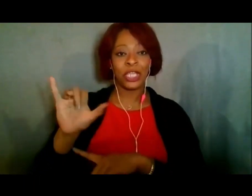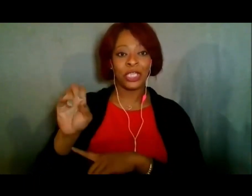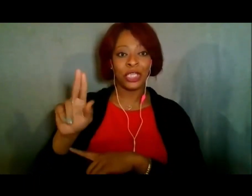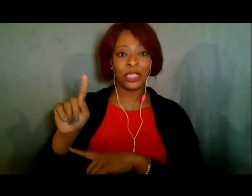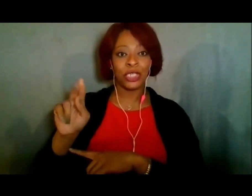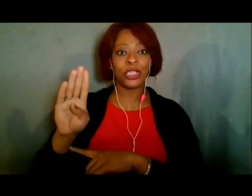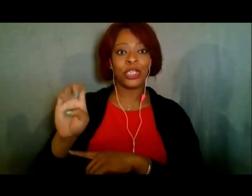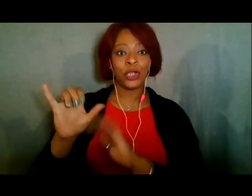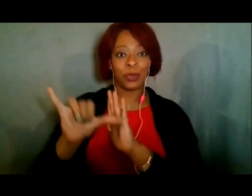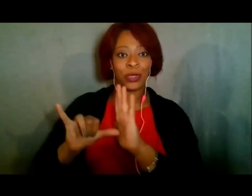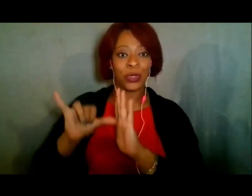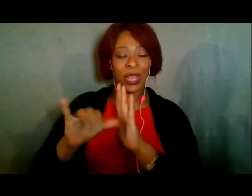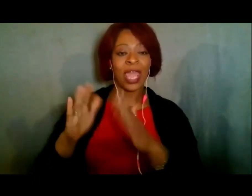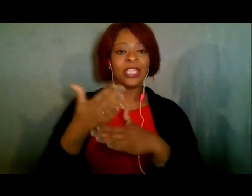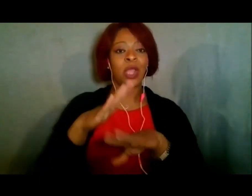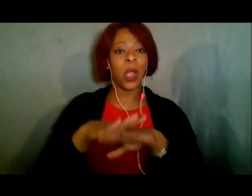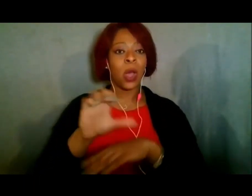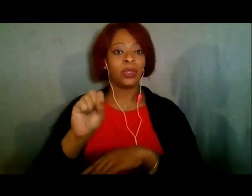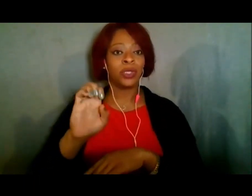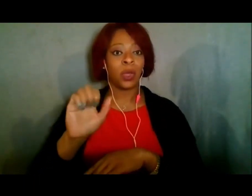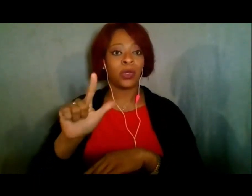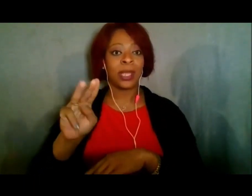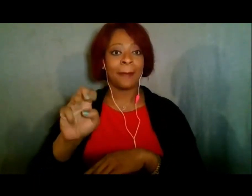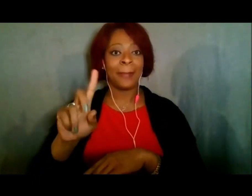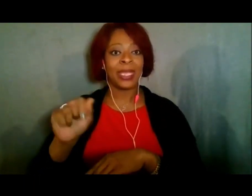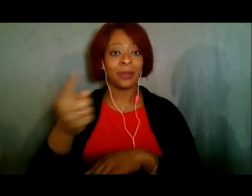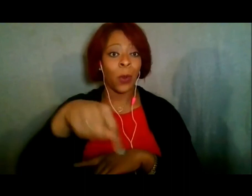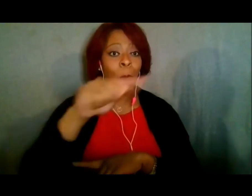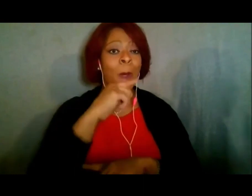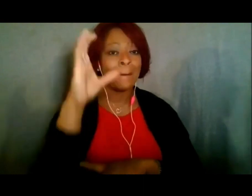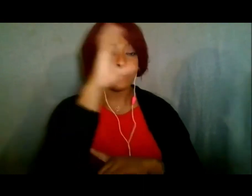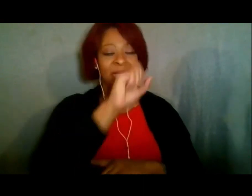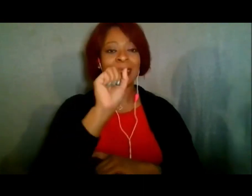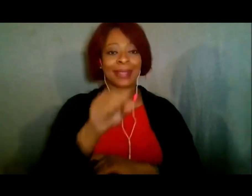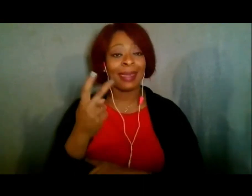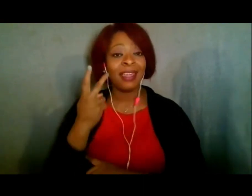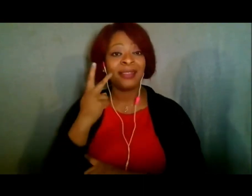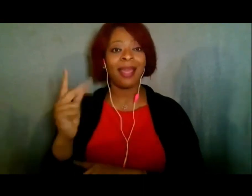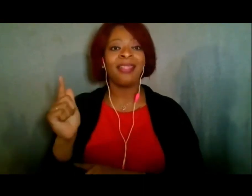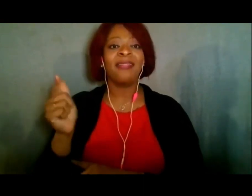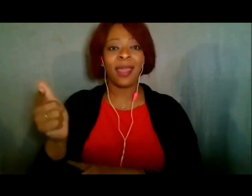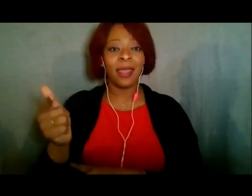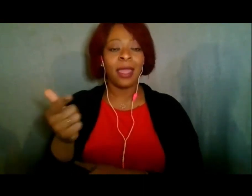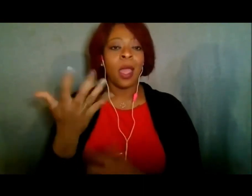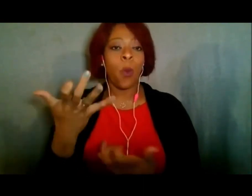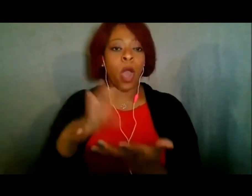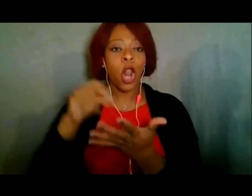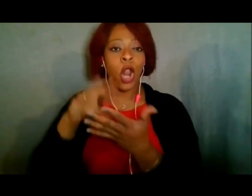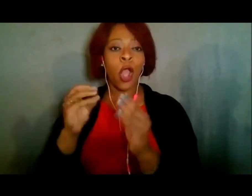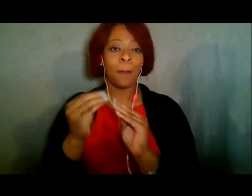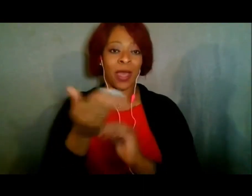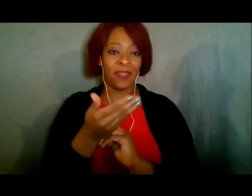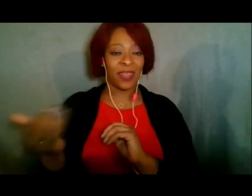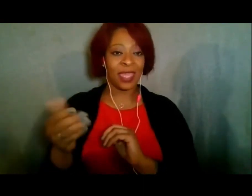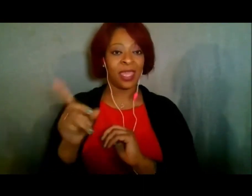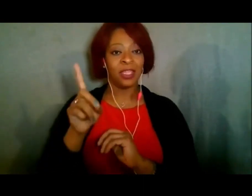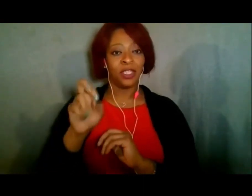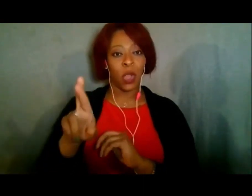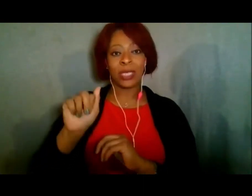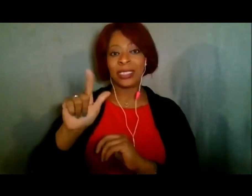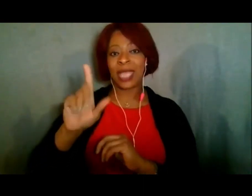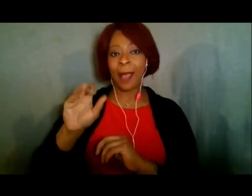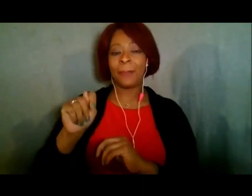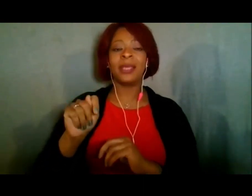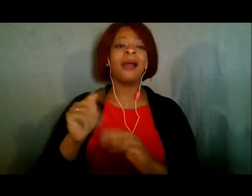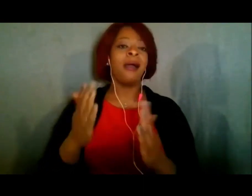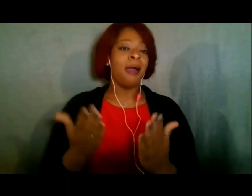on our social media. So folks who weren't here tonight hopefully can take a peek and see if there are things they would like to learn. Dr. Talbot has kindly